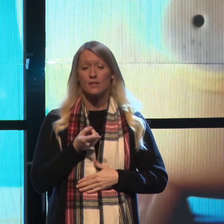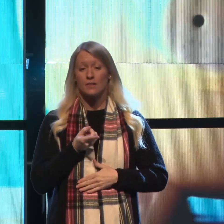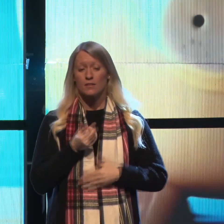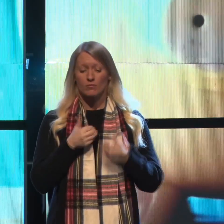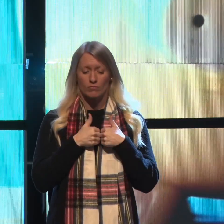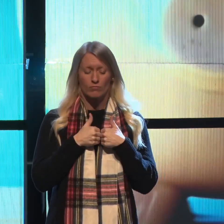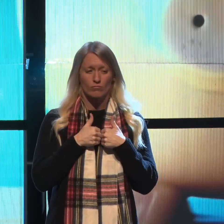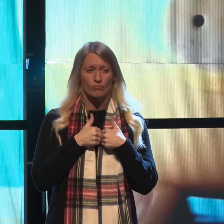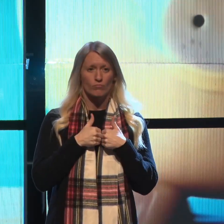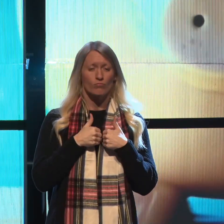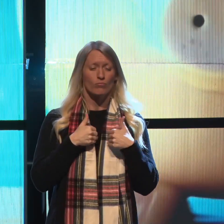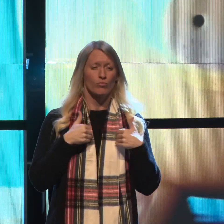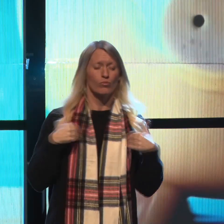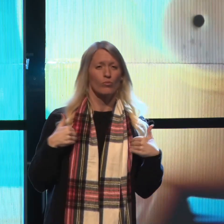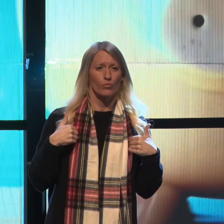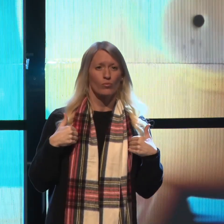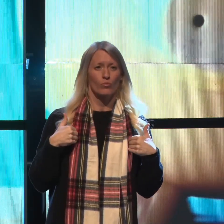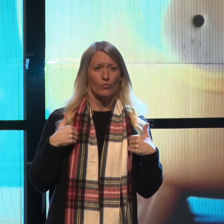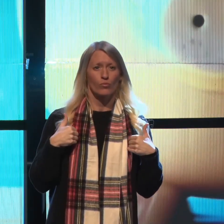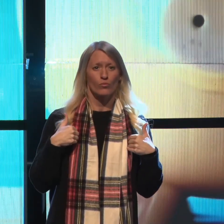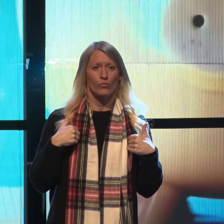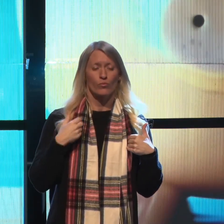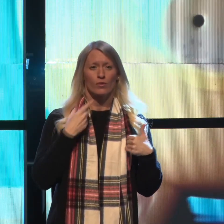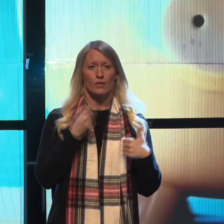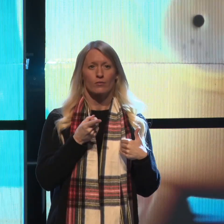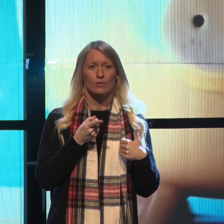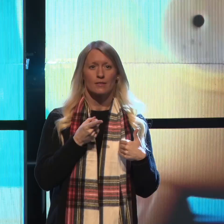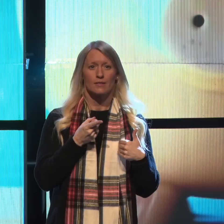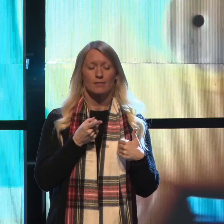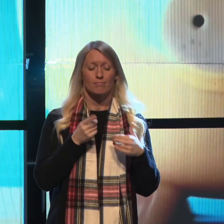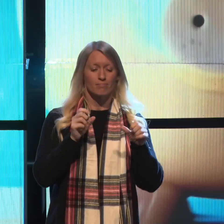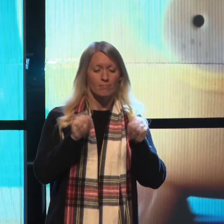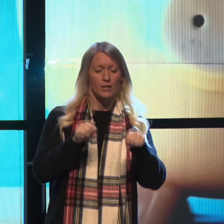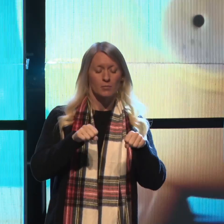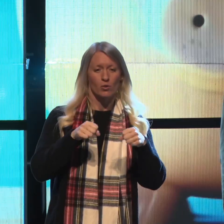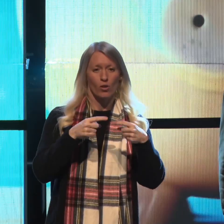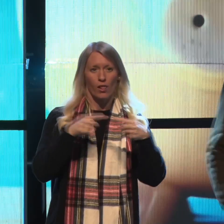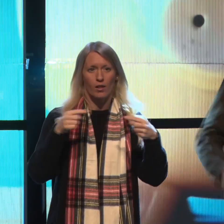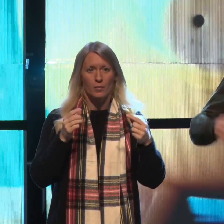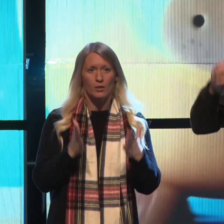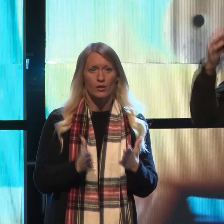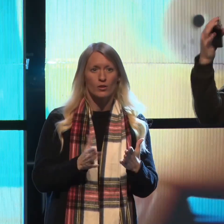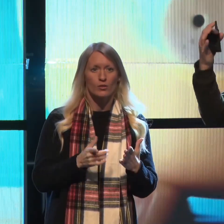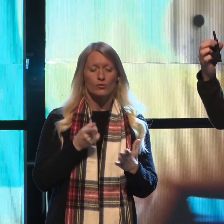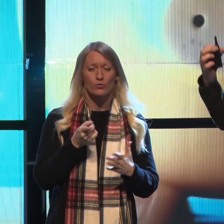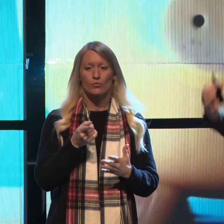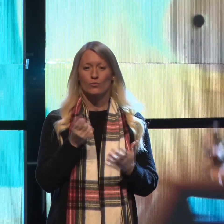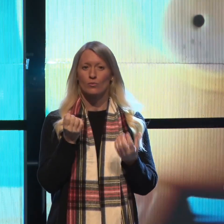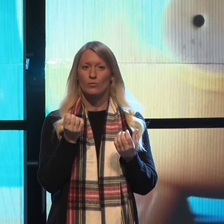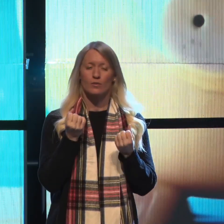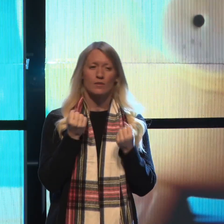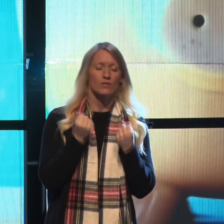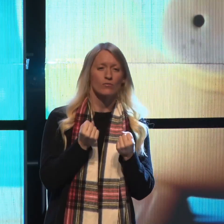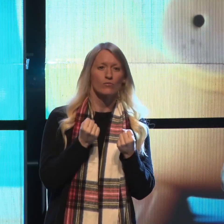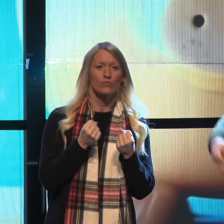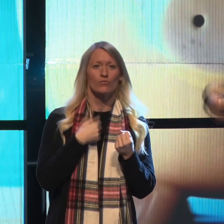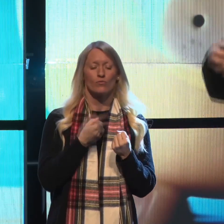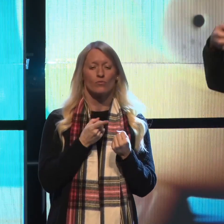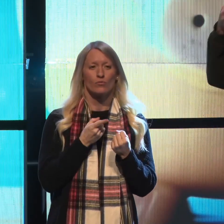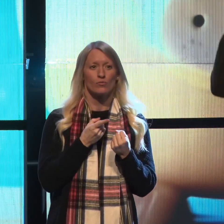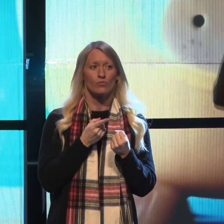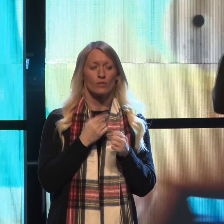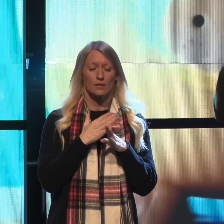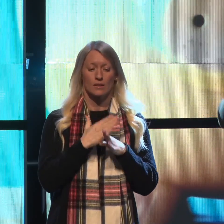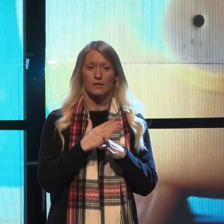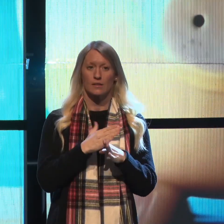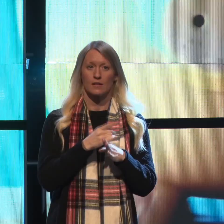vulnerability, that you wanted, there was an impending enemy. You needed a stronghold. You needed to keep your city safe from harm, so you would build